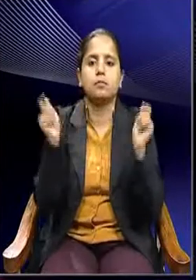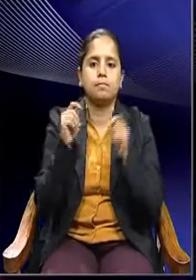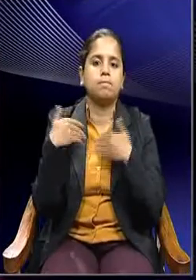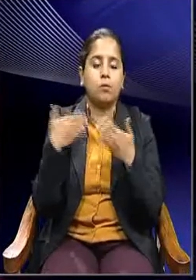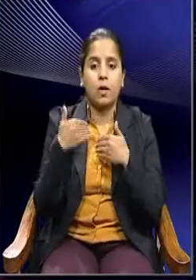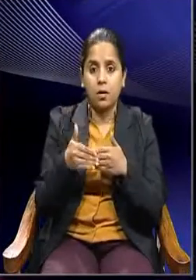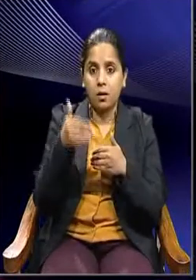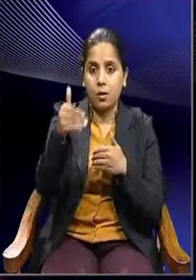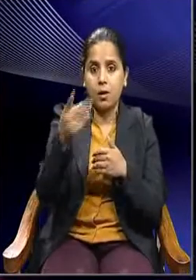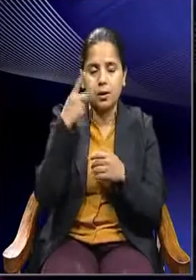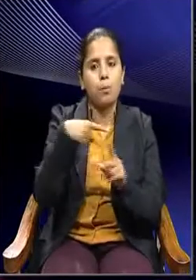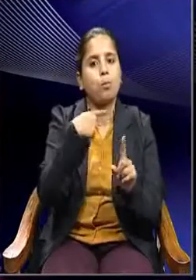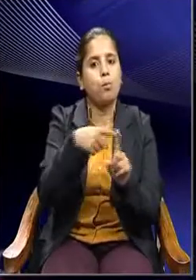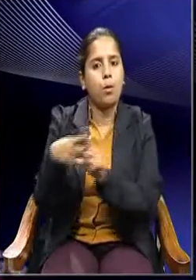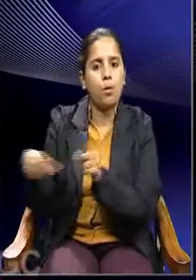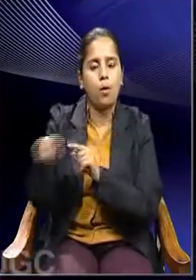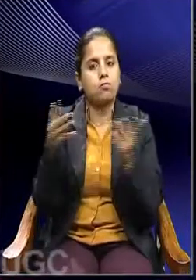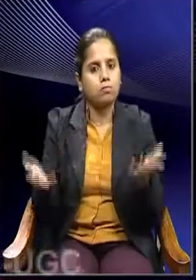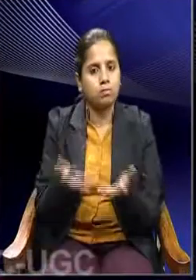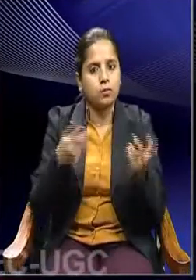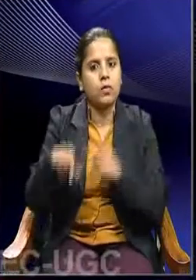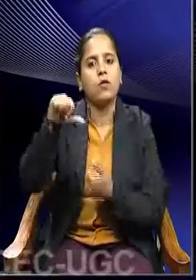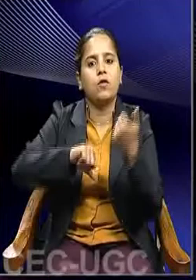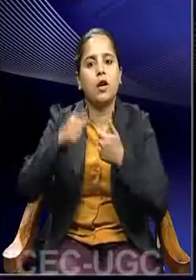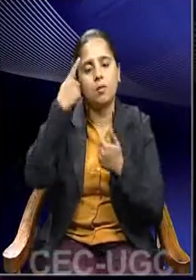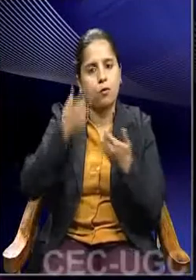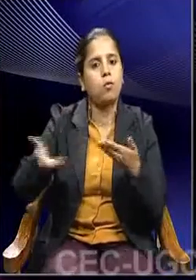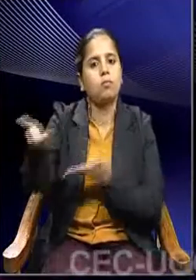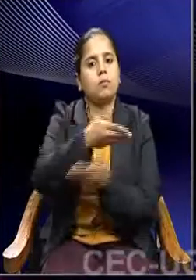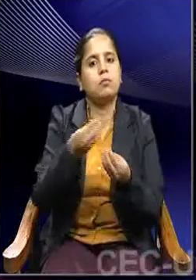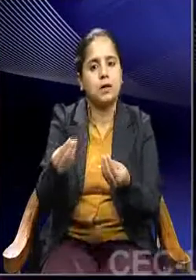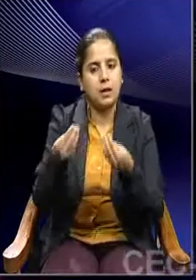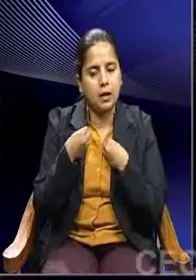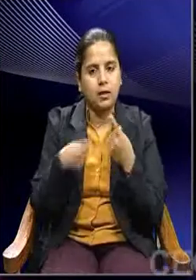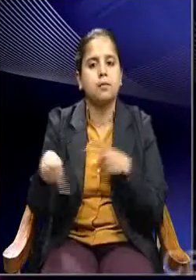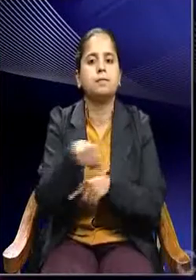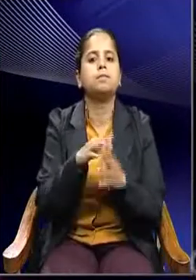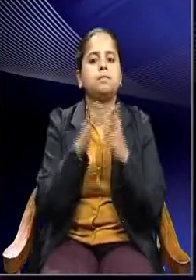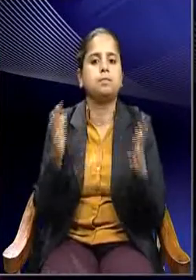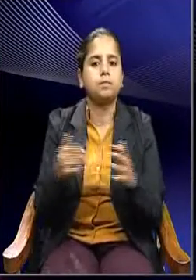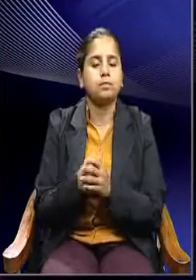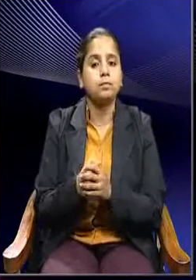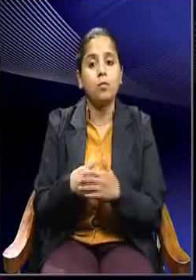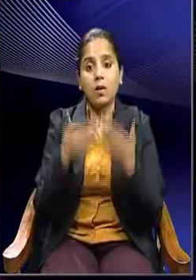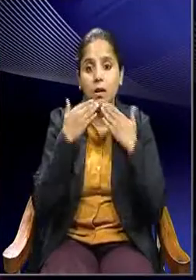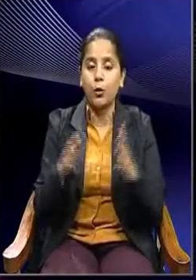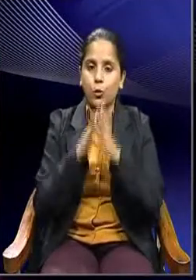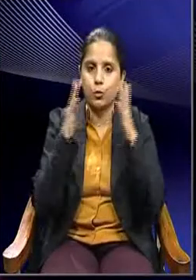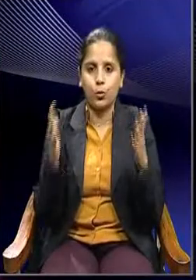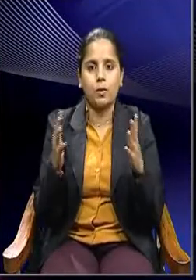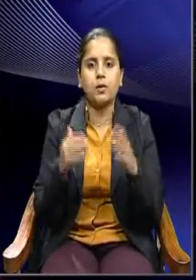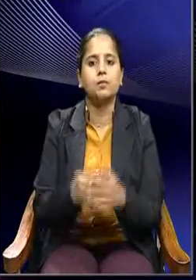look forward to positive, encouraging feedback from you all. Thank you very much.